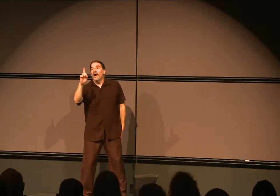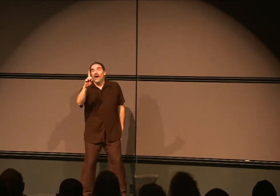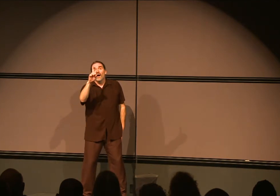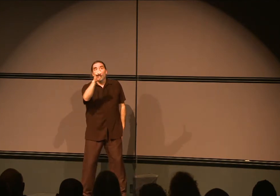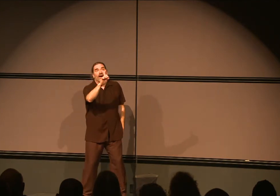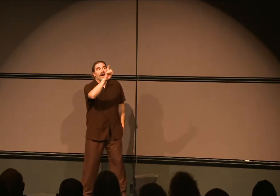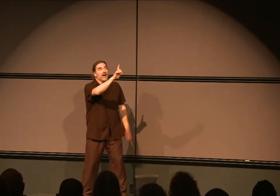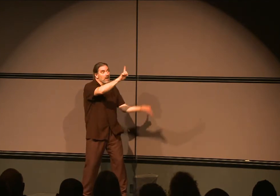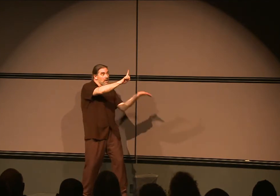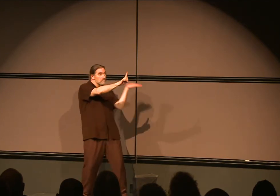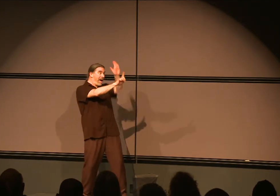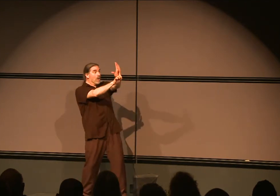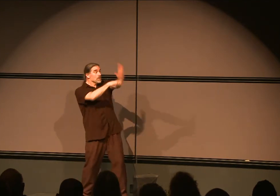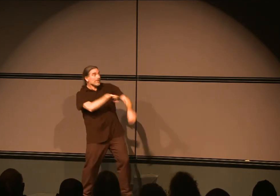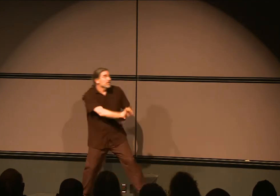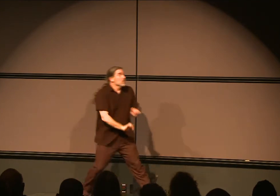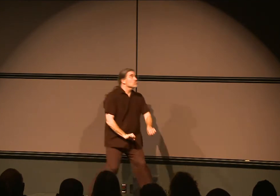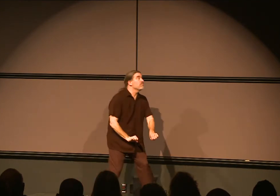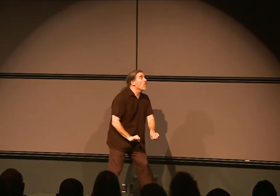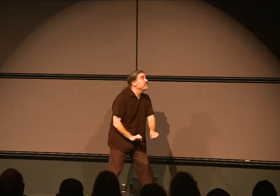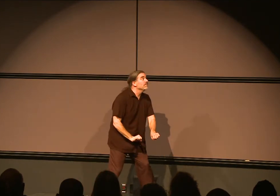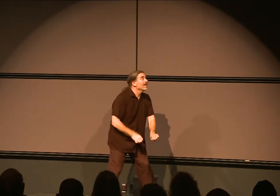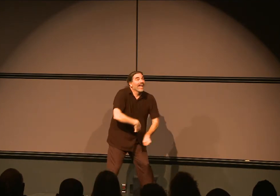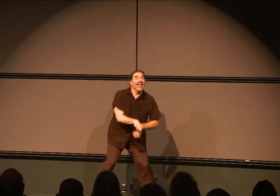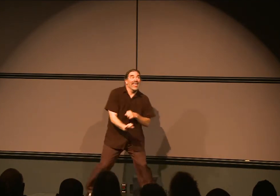And leaves Charlie behind.